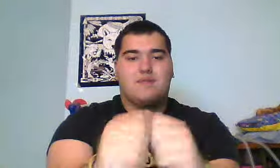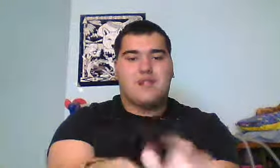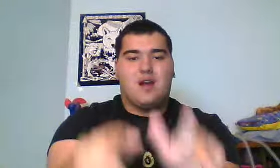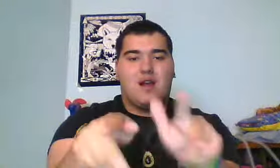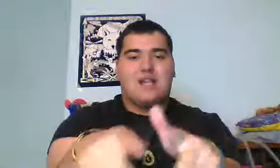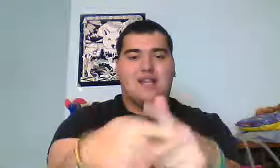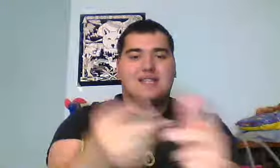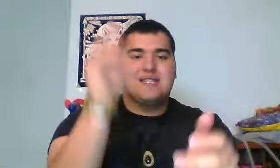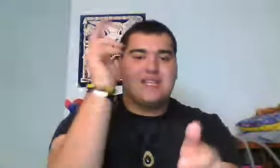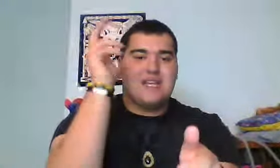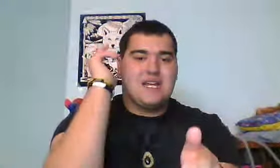start listening